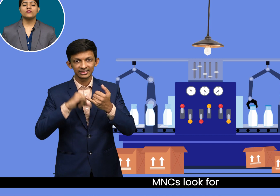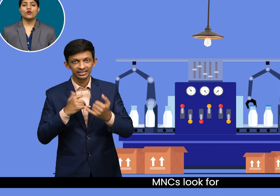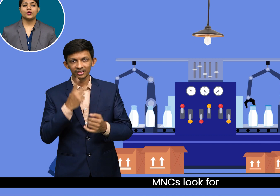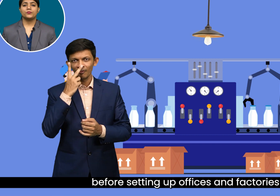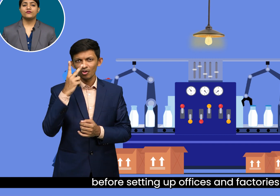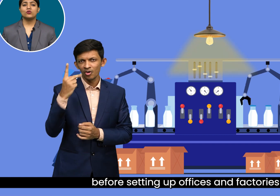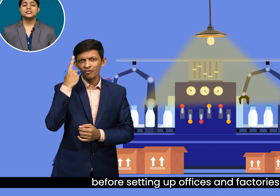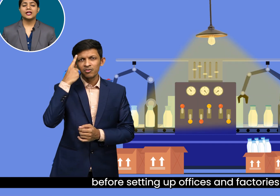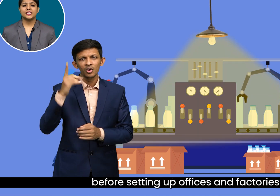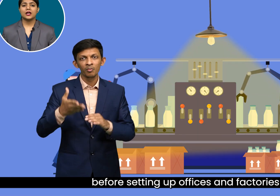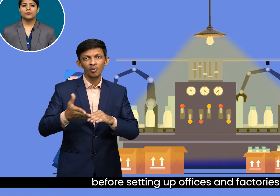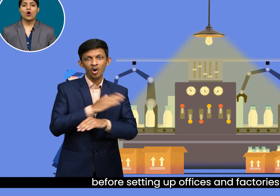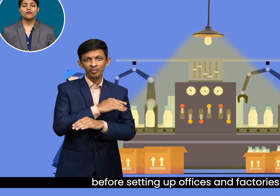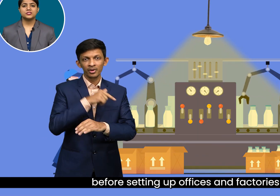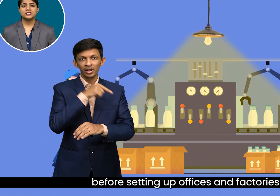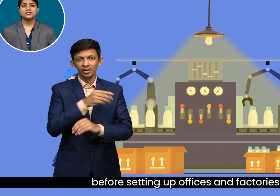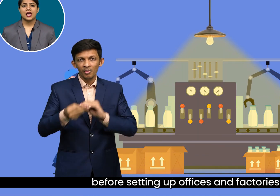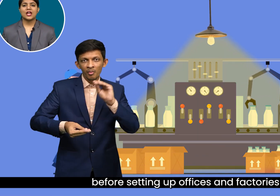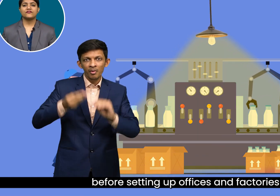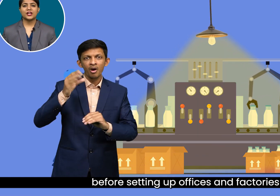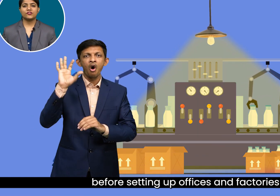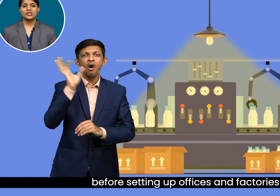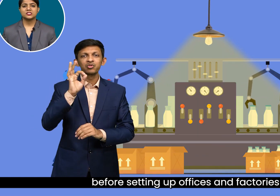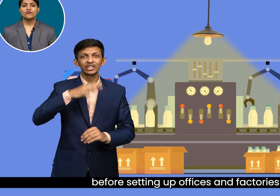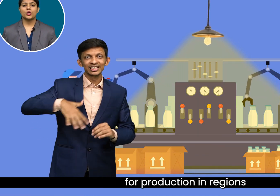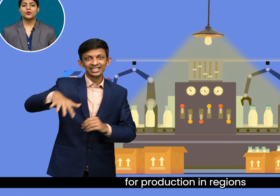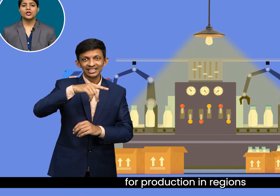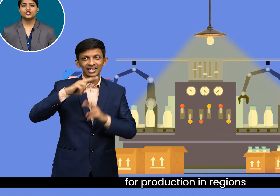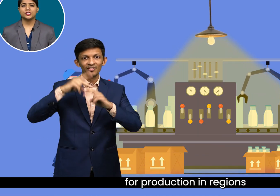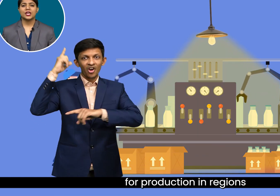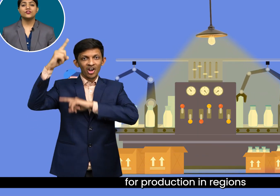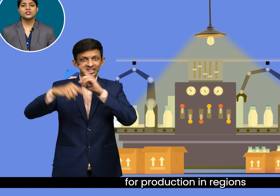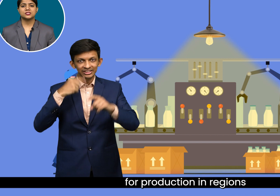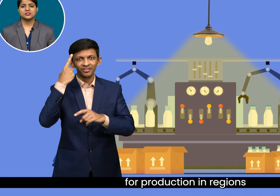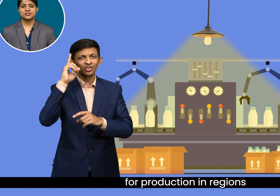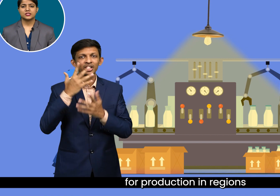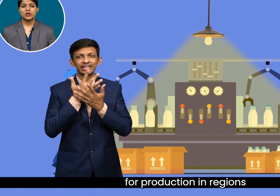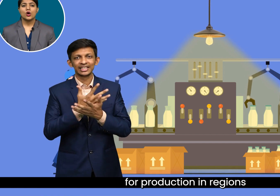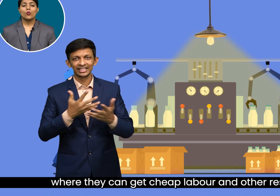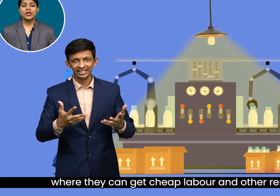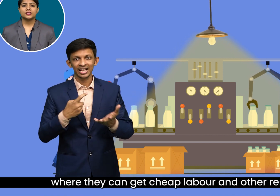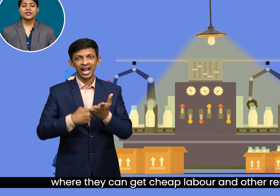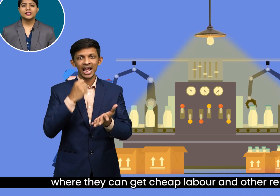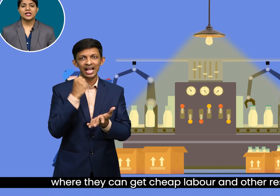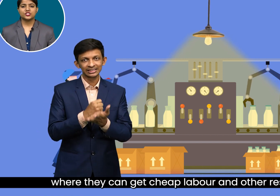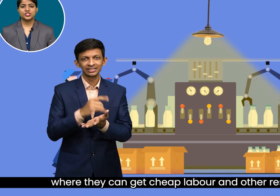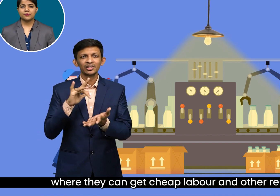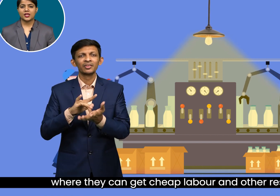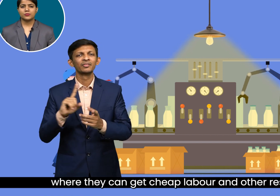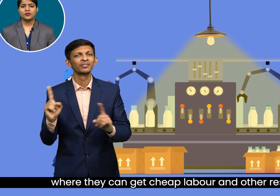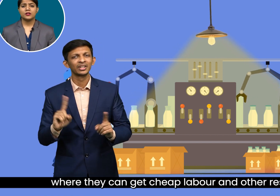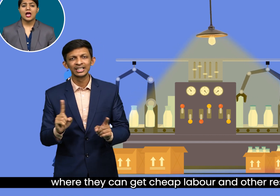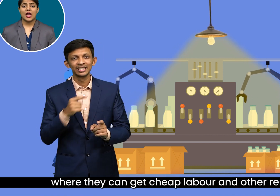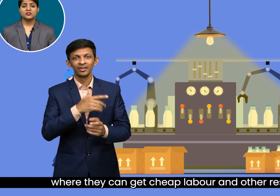MNCs look for before setting up offices and factories for production in regions where they can get